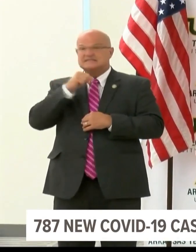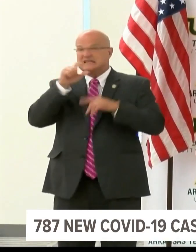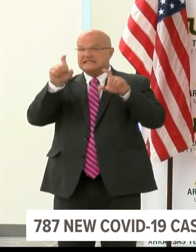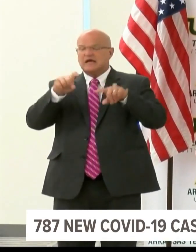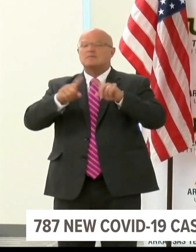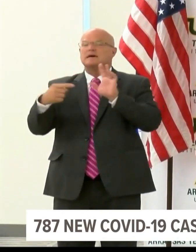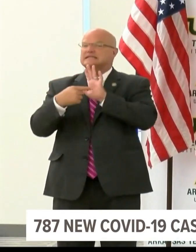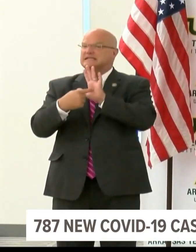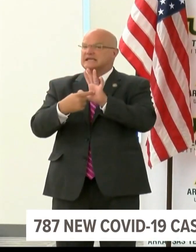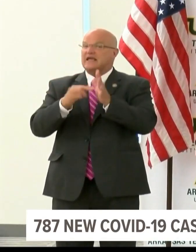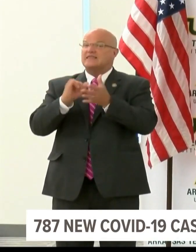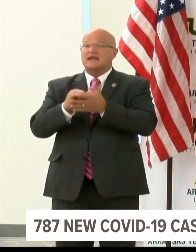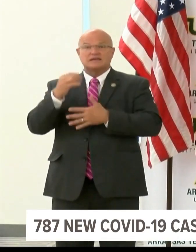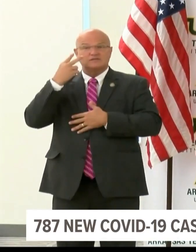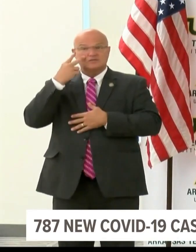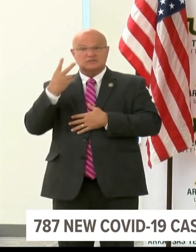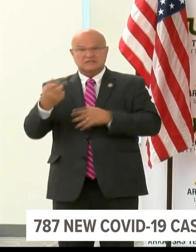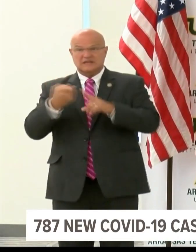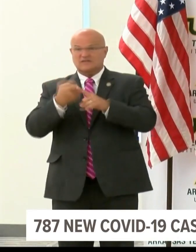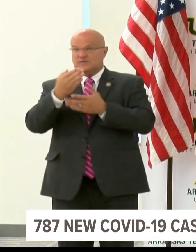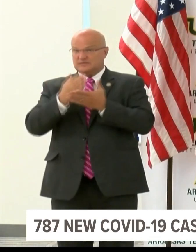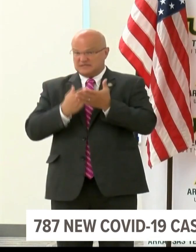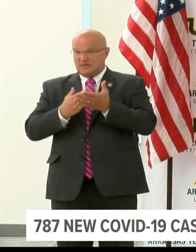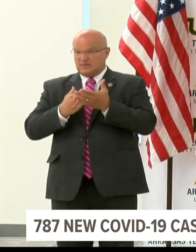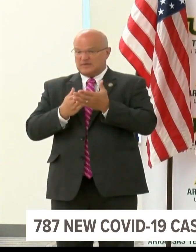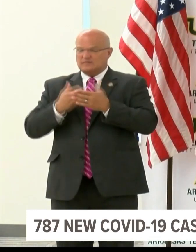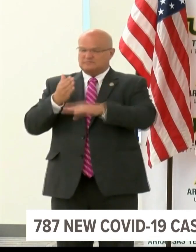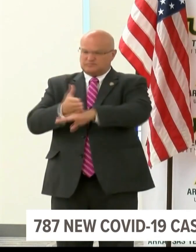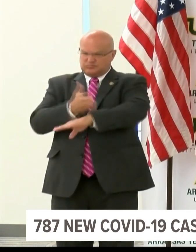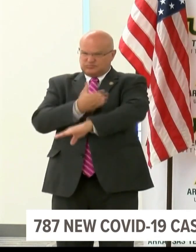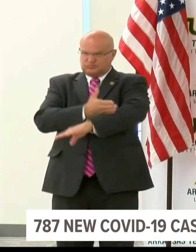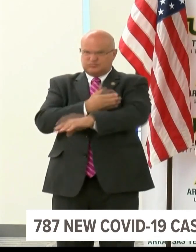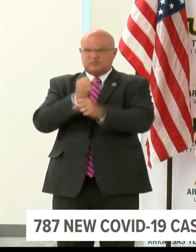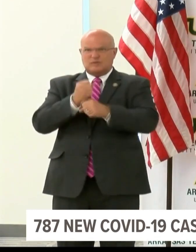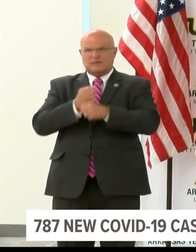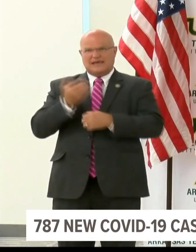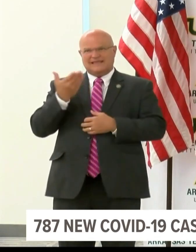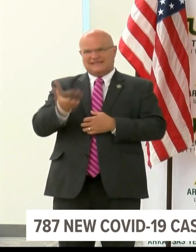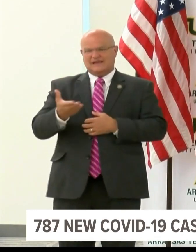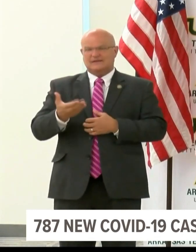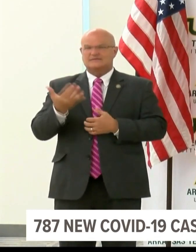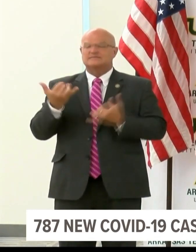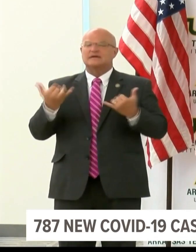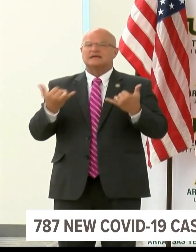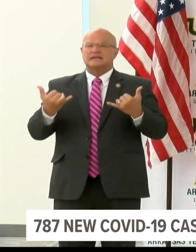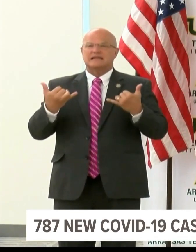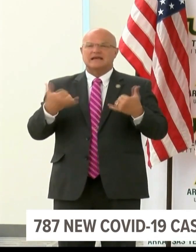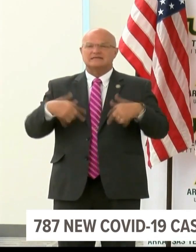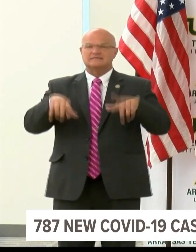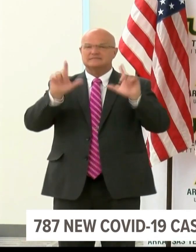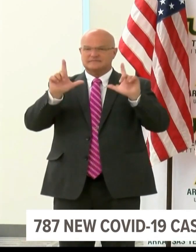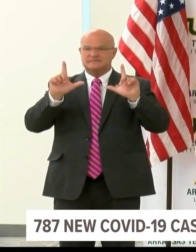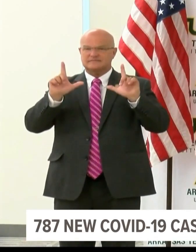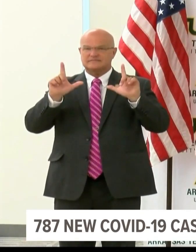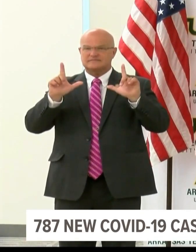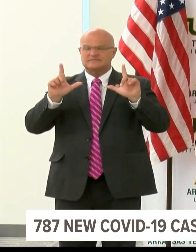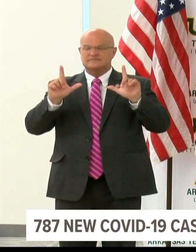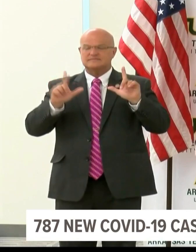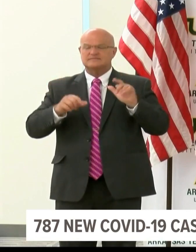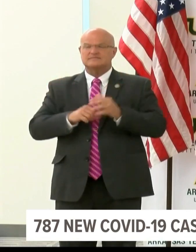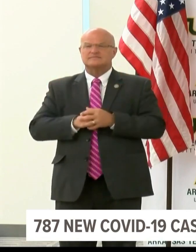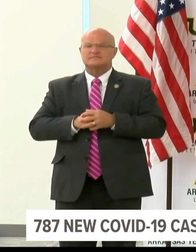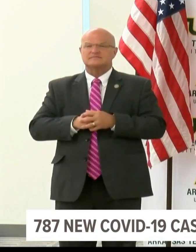is an indication that you'll see from some of the progress that's been made. If we go to the